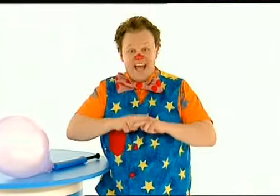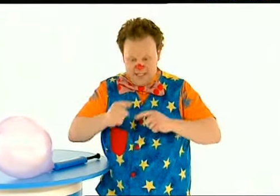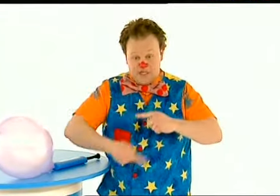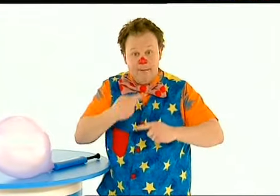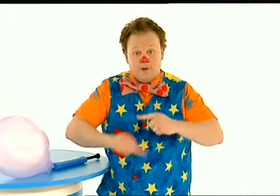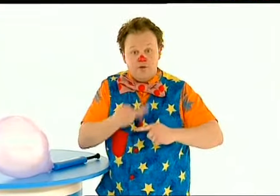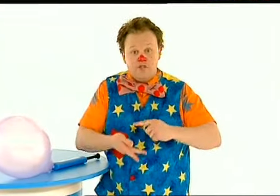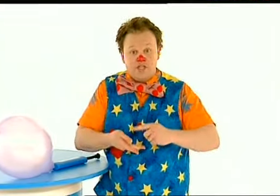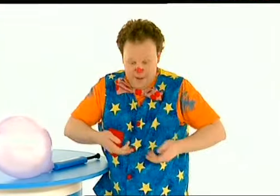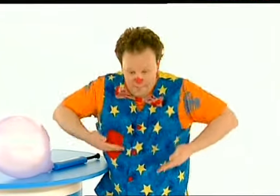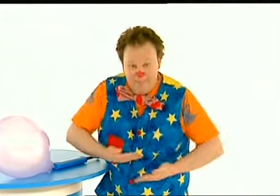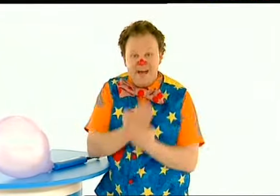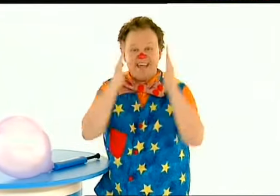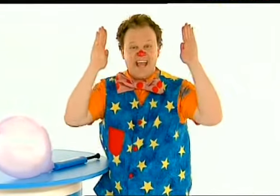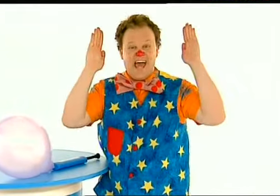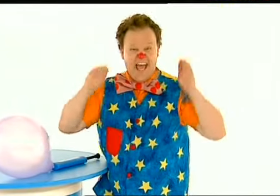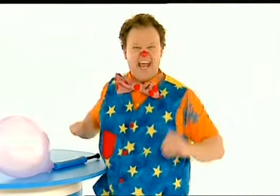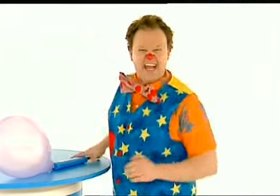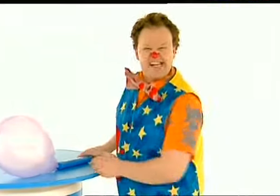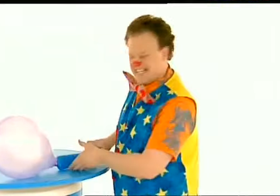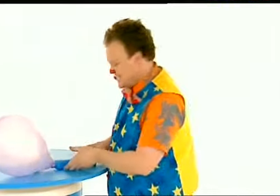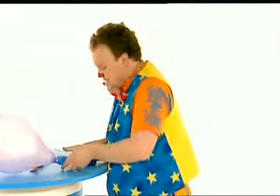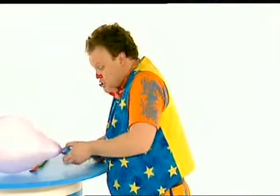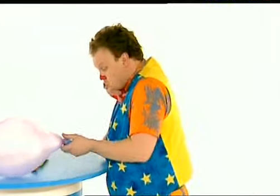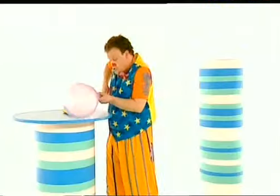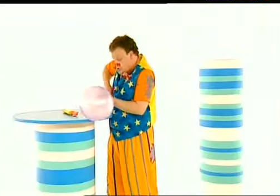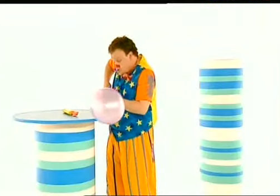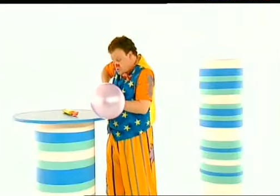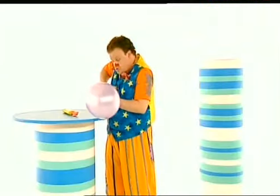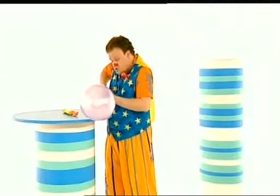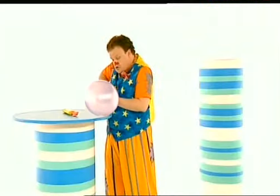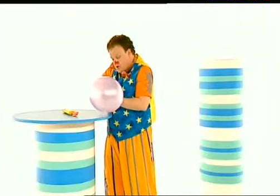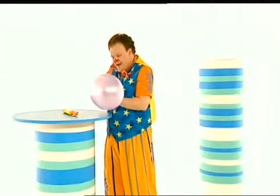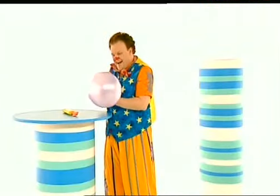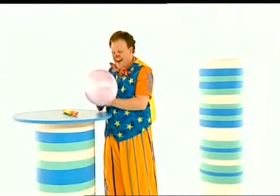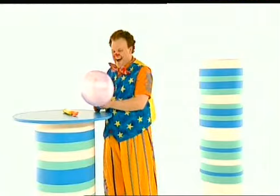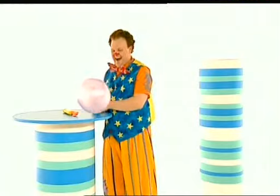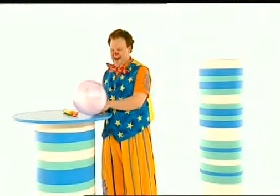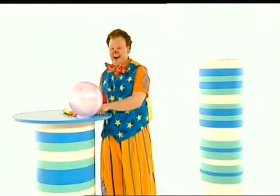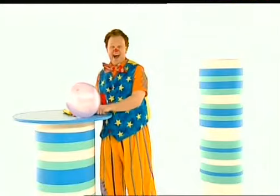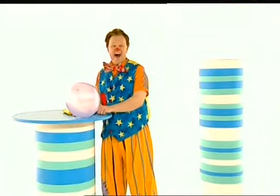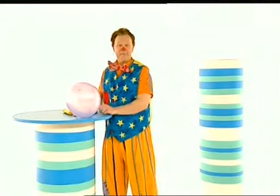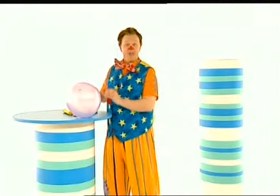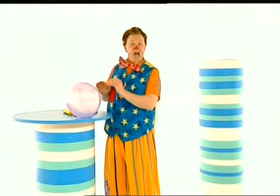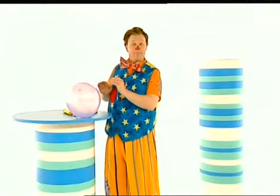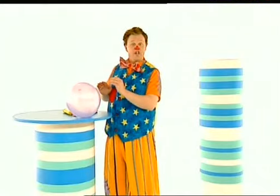Grandad Tumble's birthday! What are you going to give him for his birthday? Aha! A